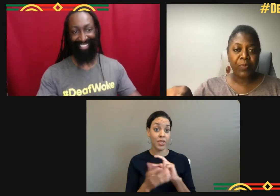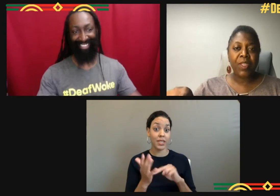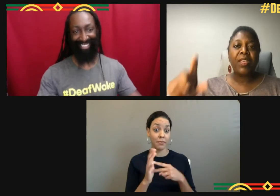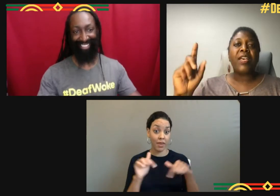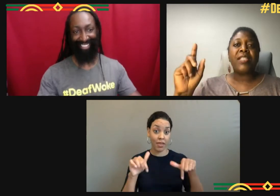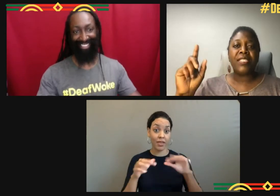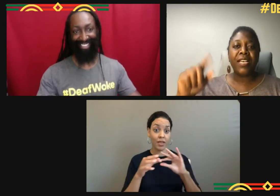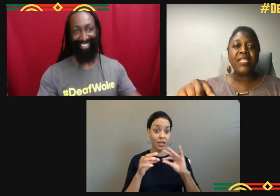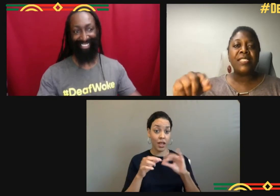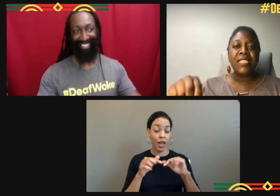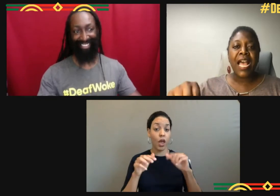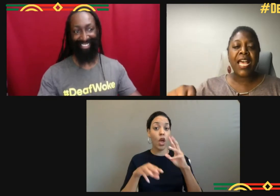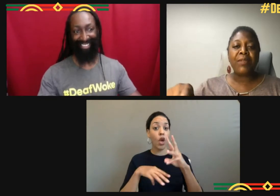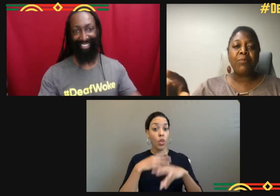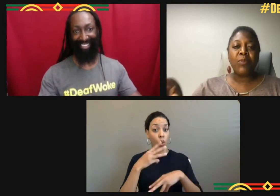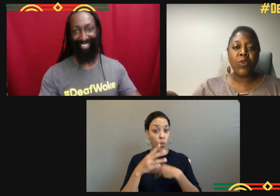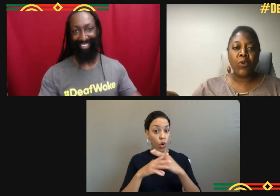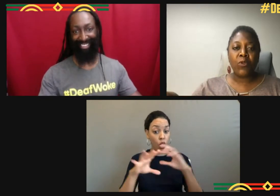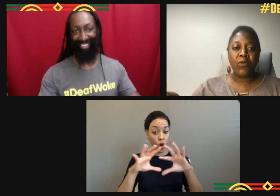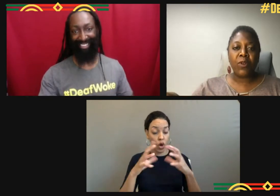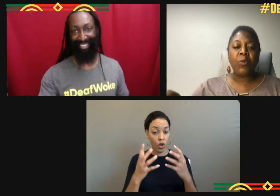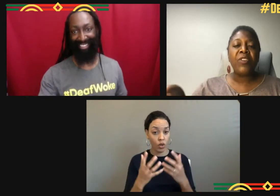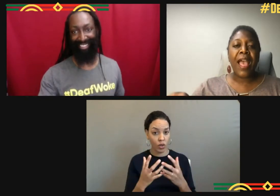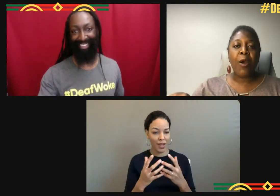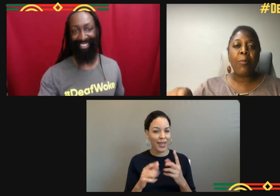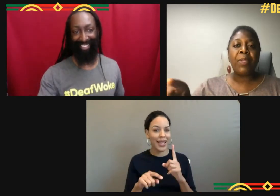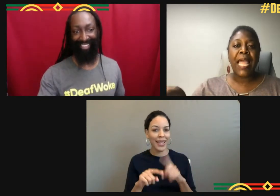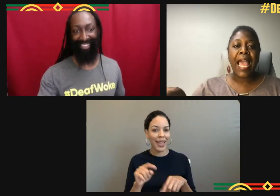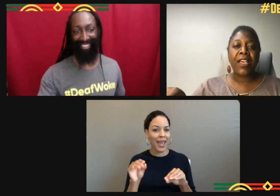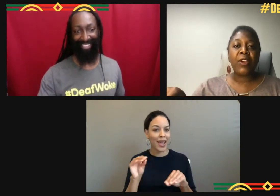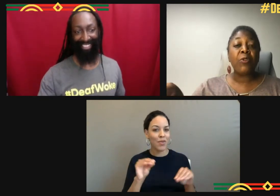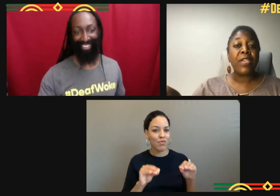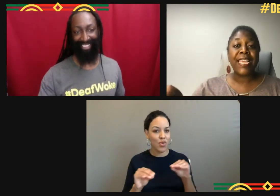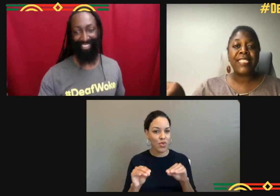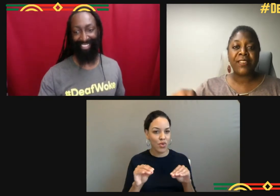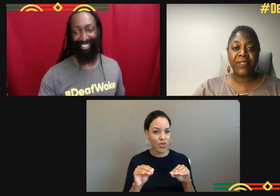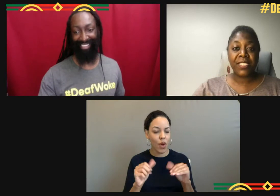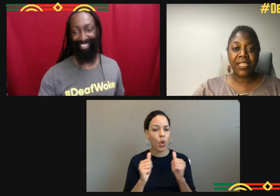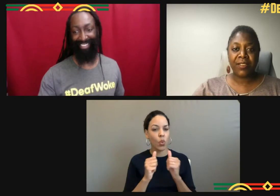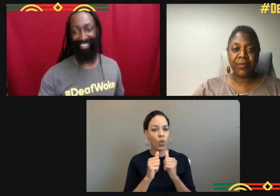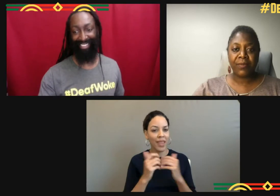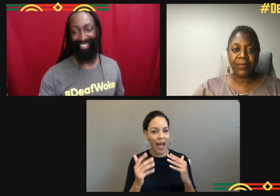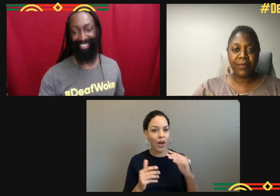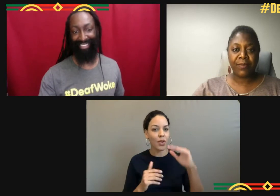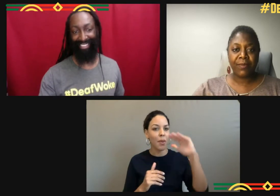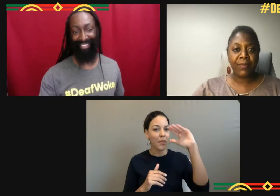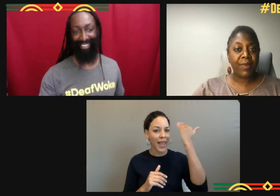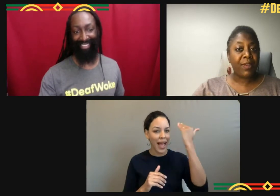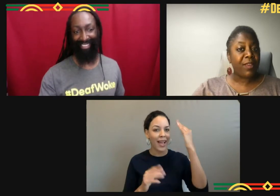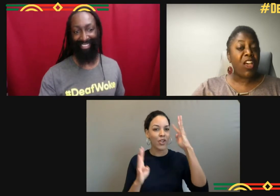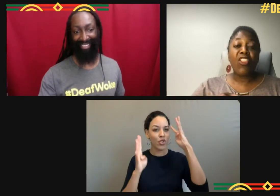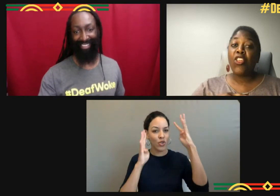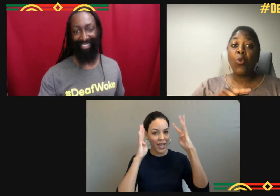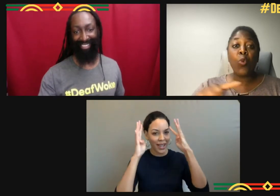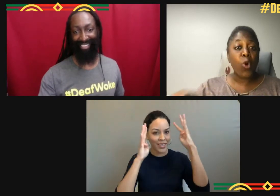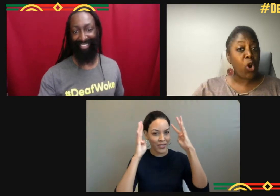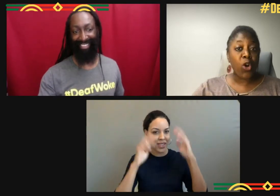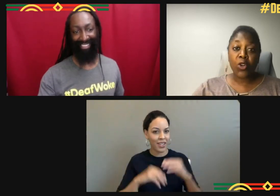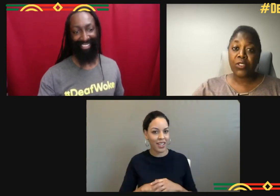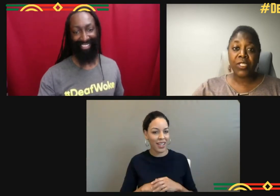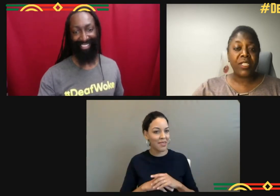world does not move without Black creativity.